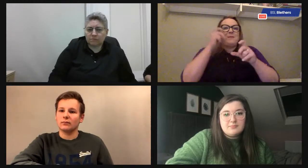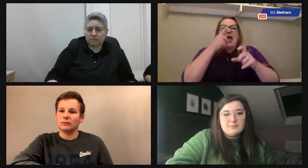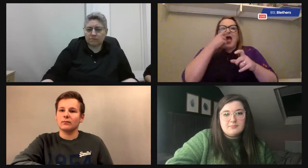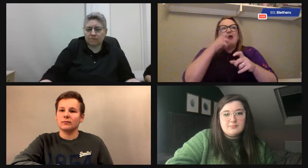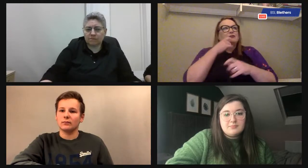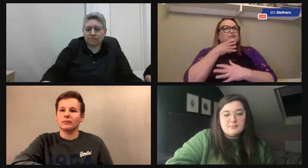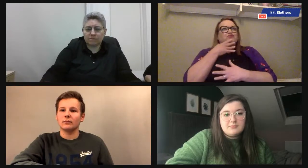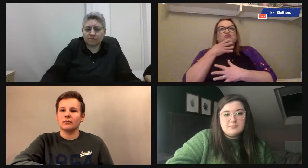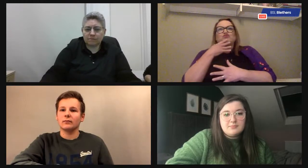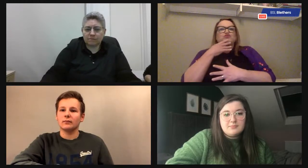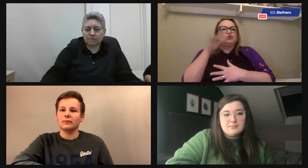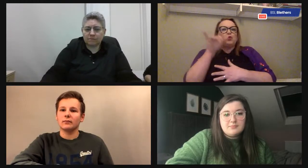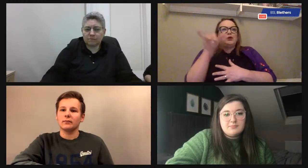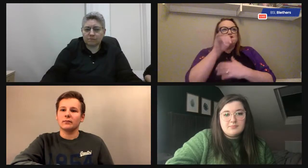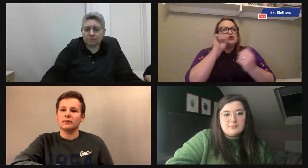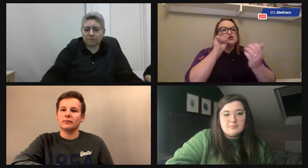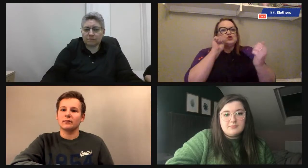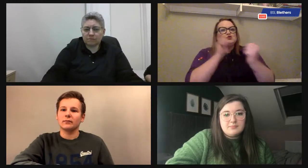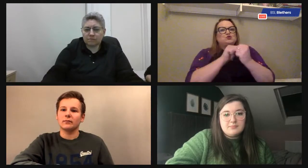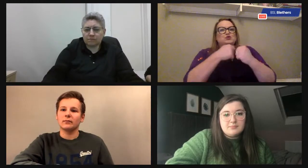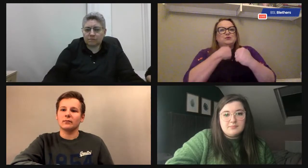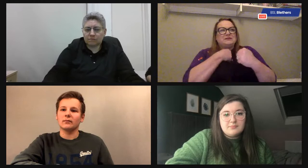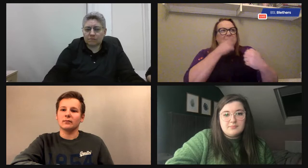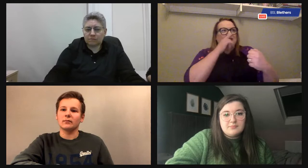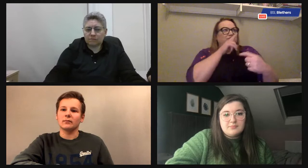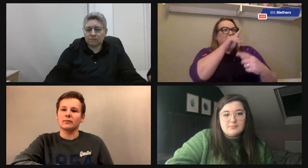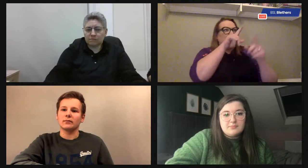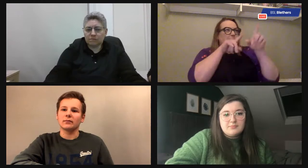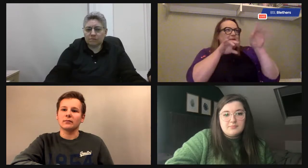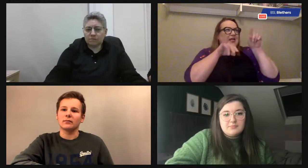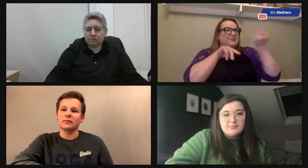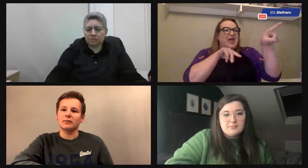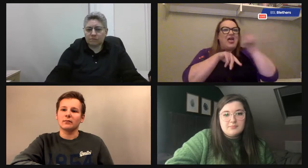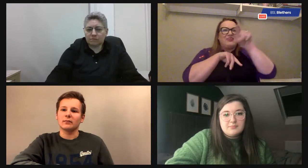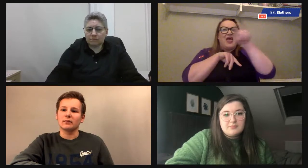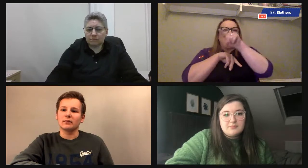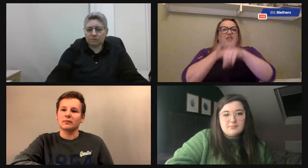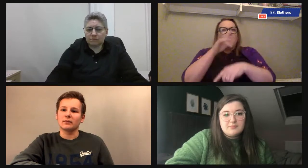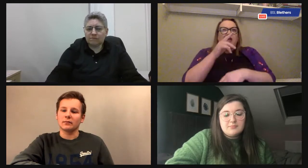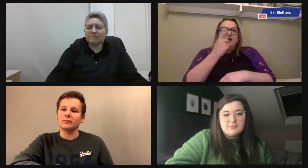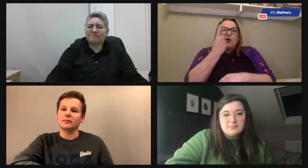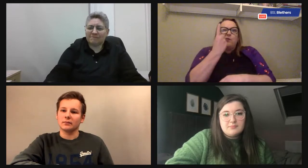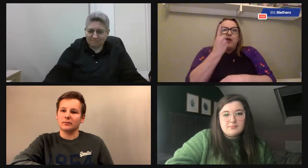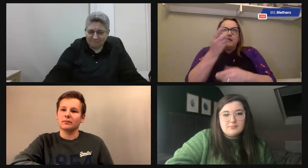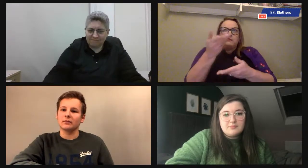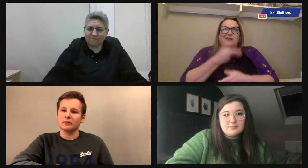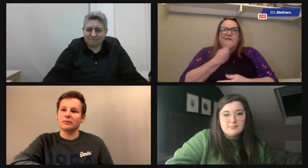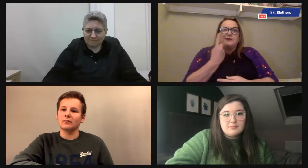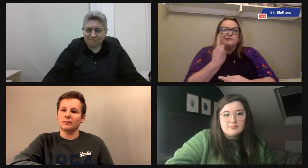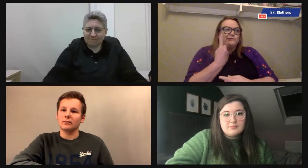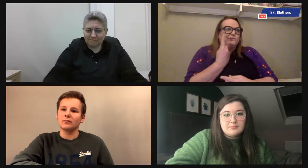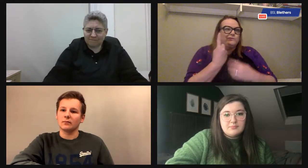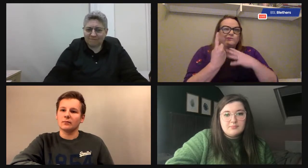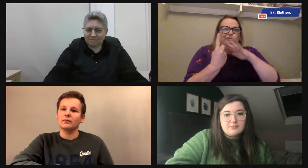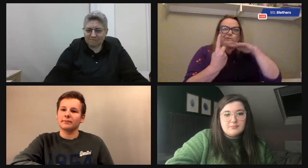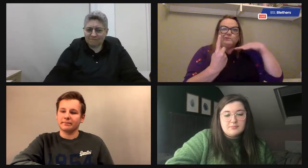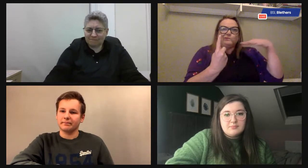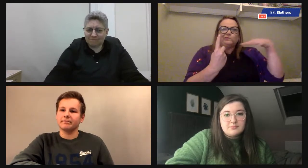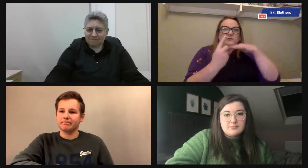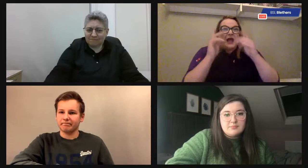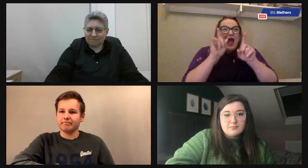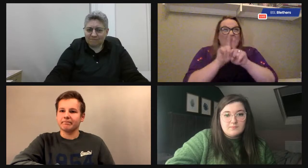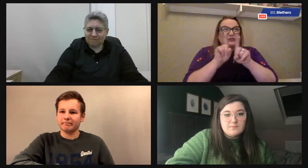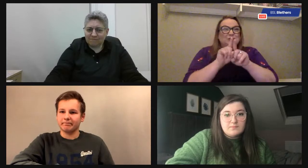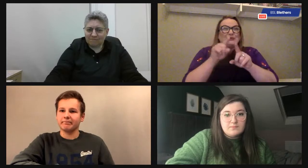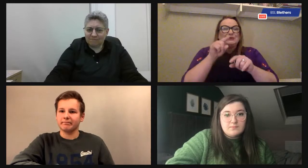need lots of young volunteers. And we need that group because we need to offer a